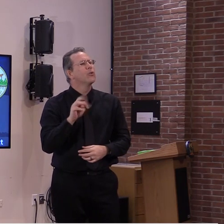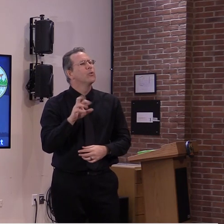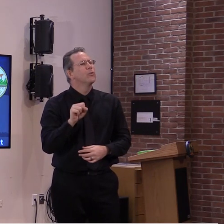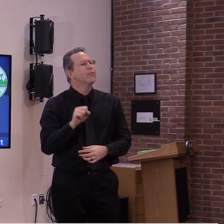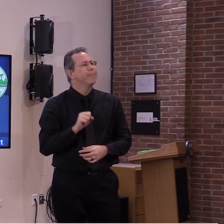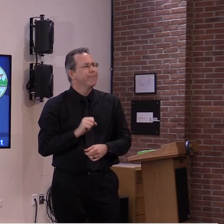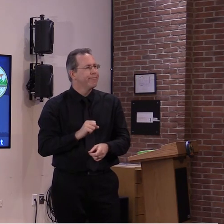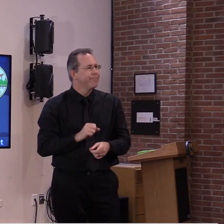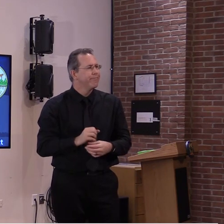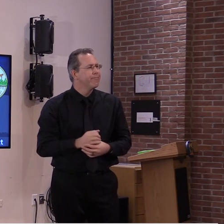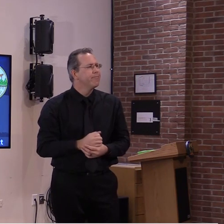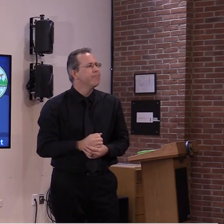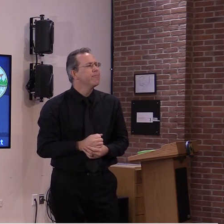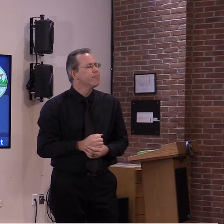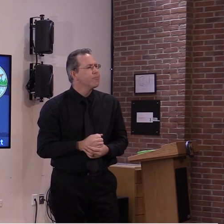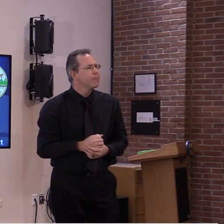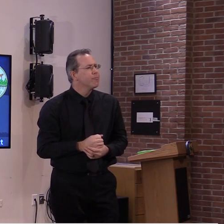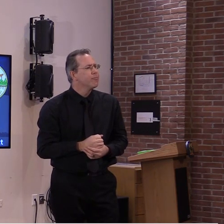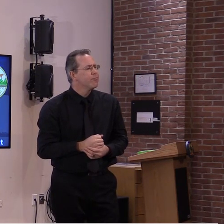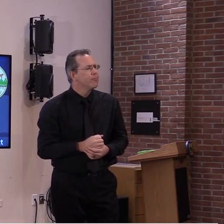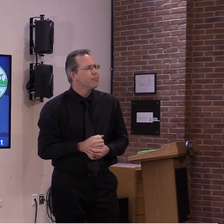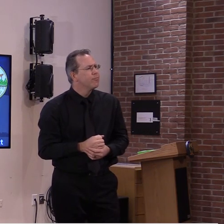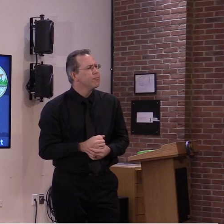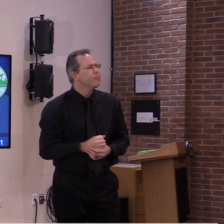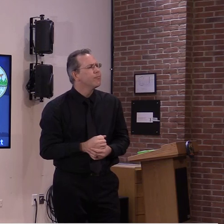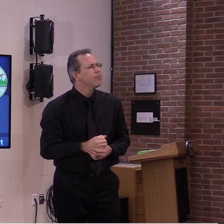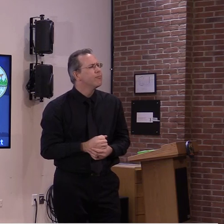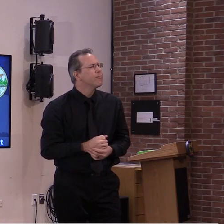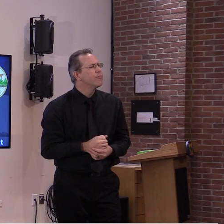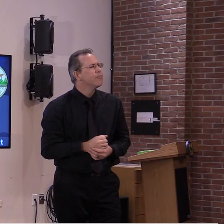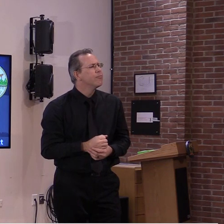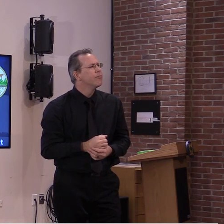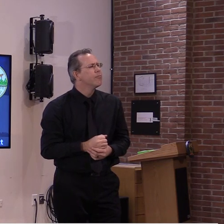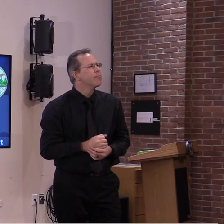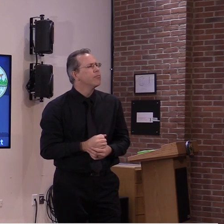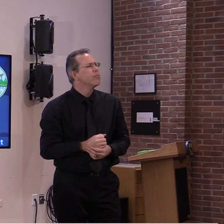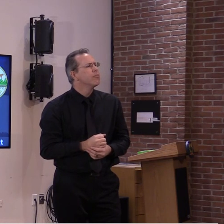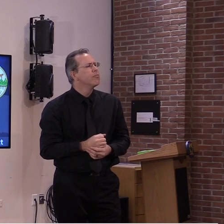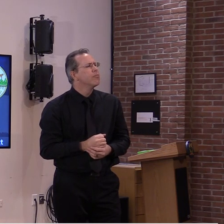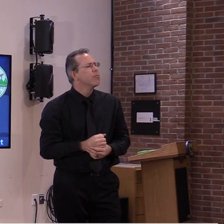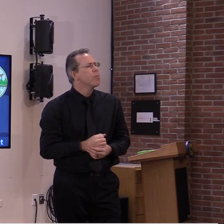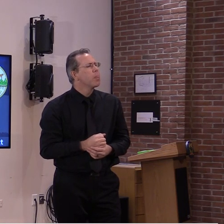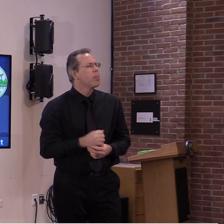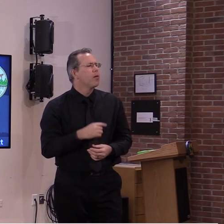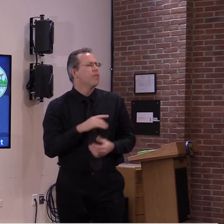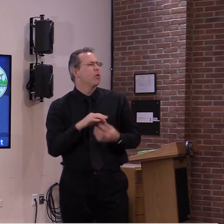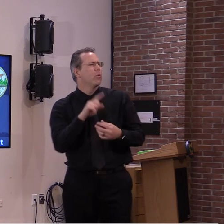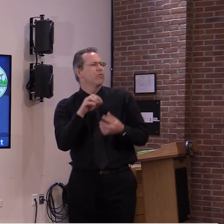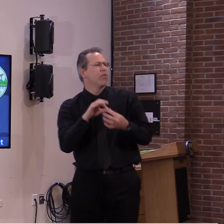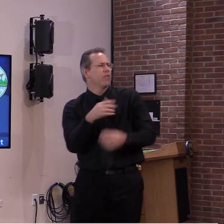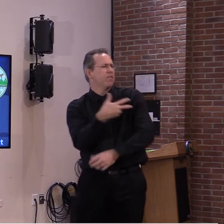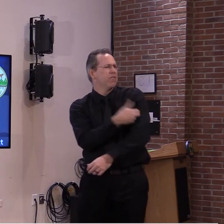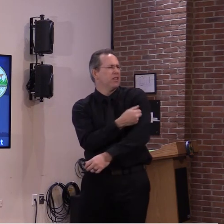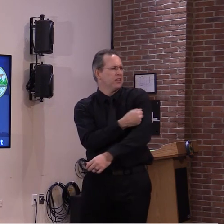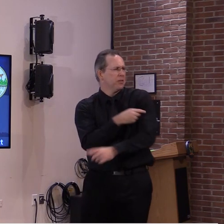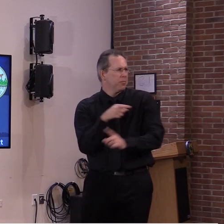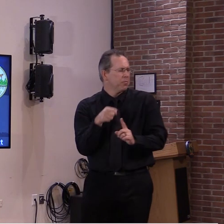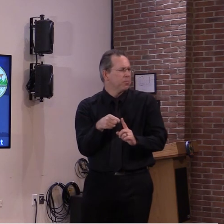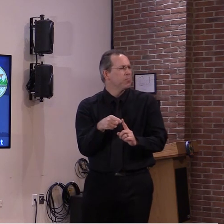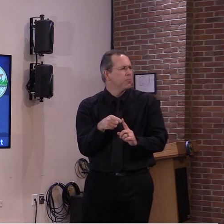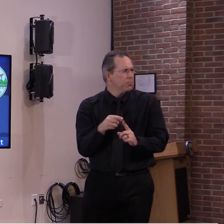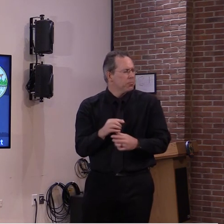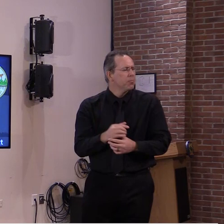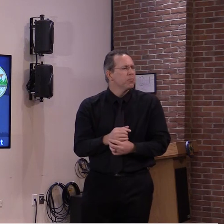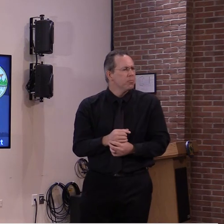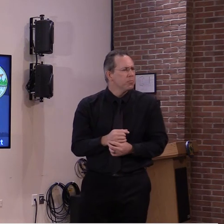Governor, another vaccine prioritization question for you. You've said in the past that Vermonters of color will be prioritized. It's